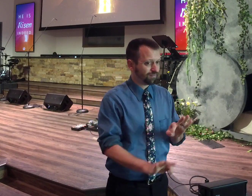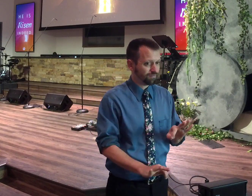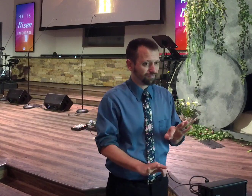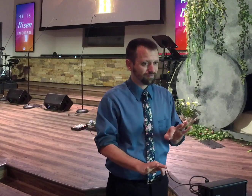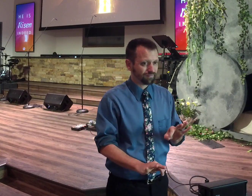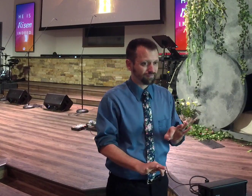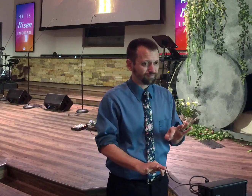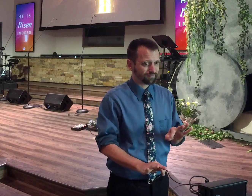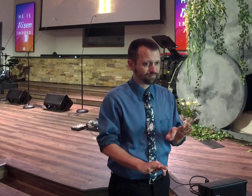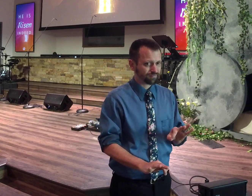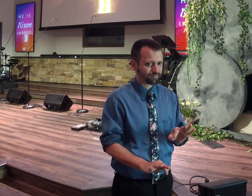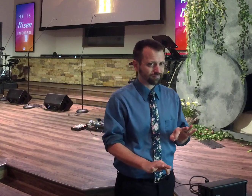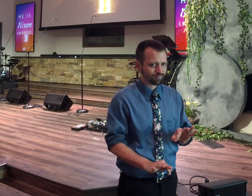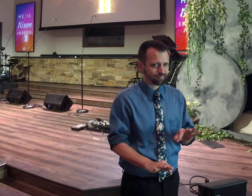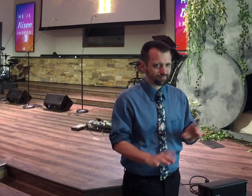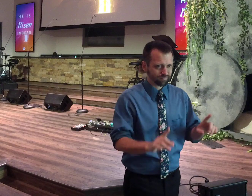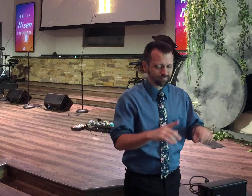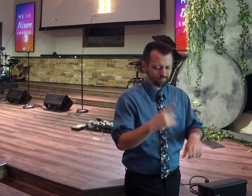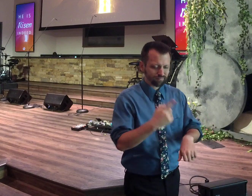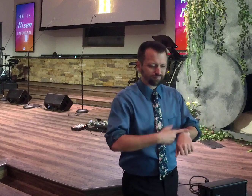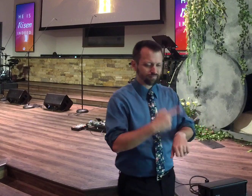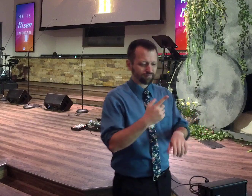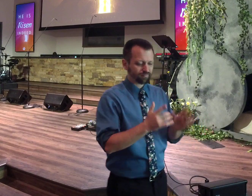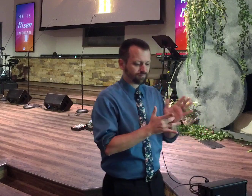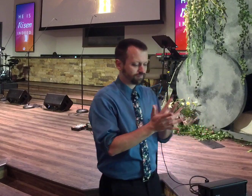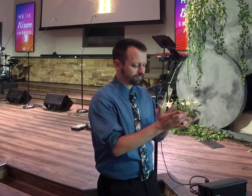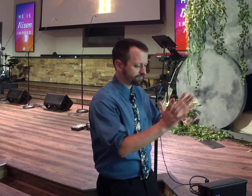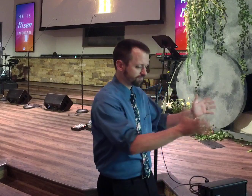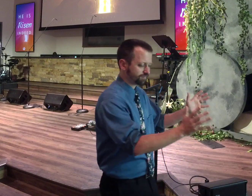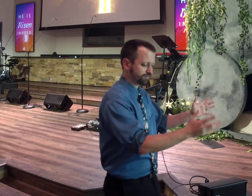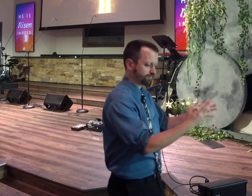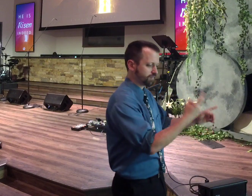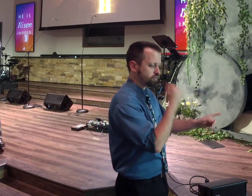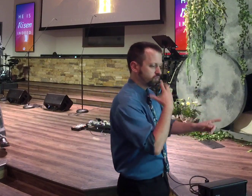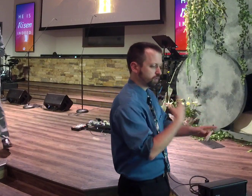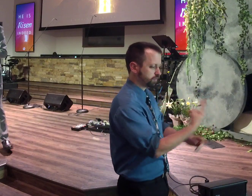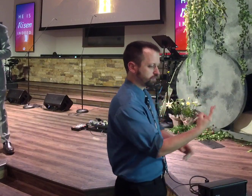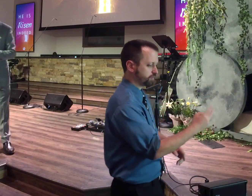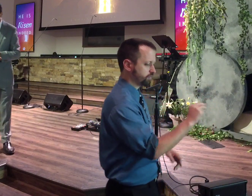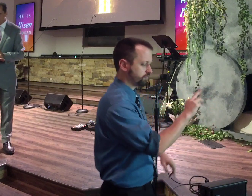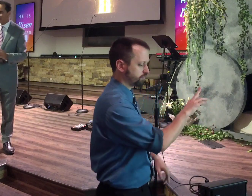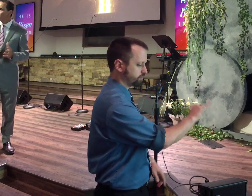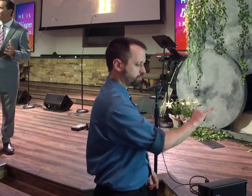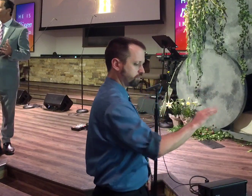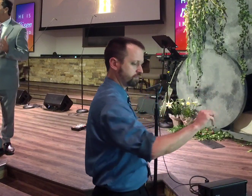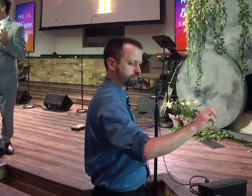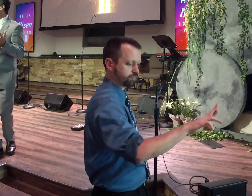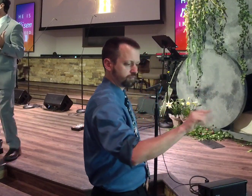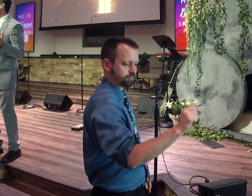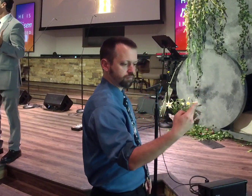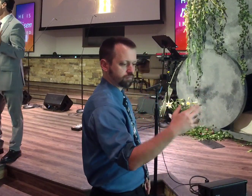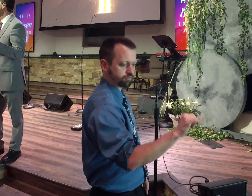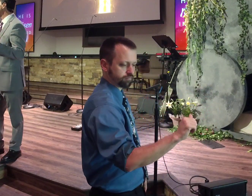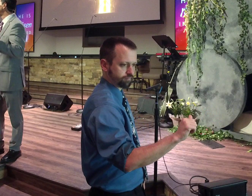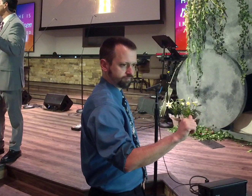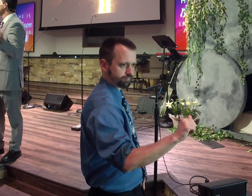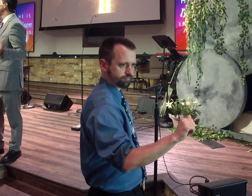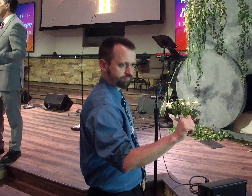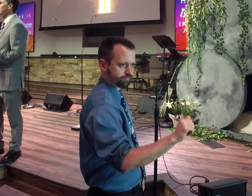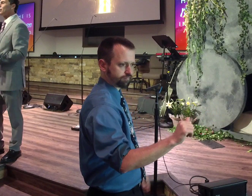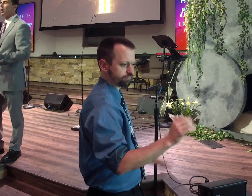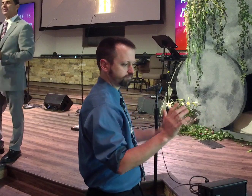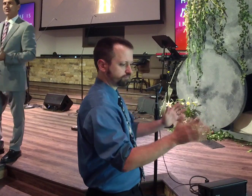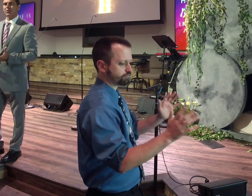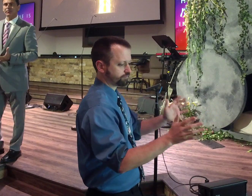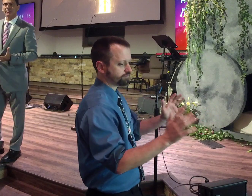time in which Jesus was talking to these two ladies. They were sisters, Mary and Martha. And Jesus had just